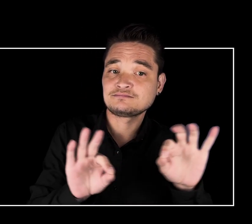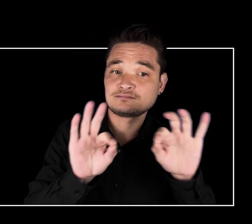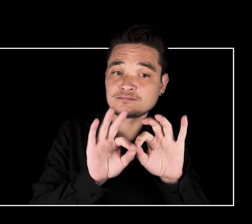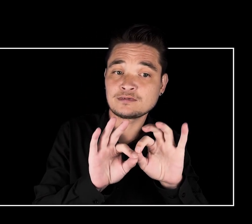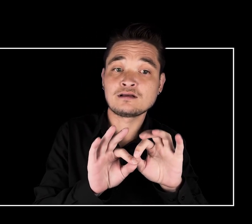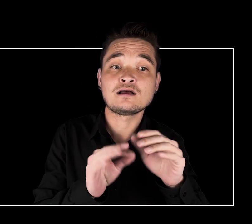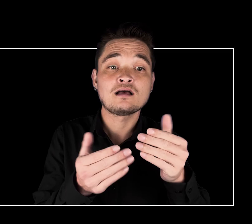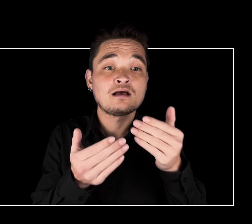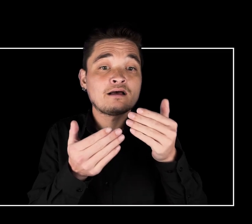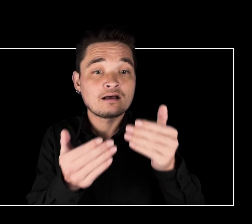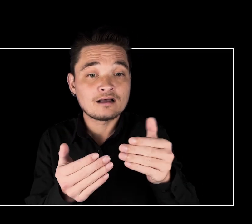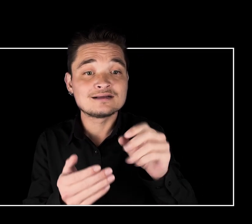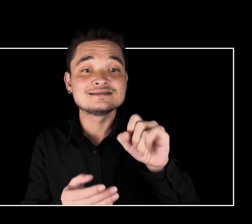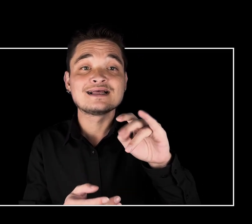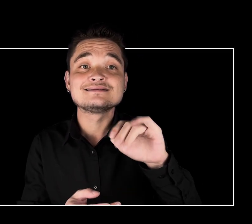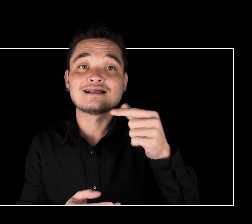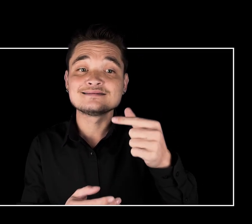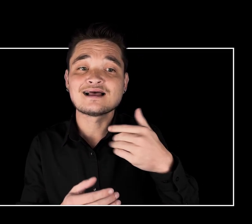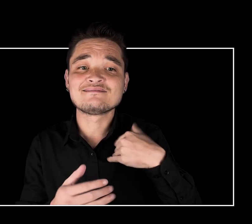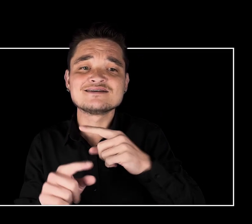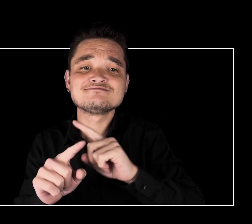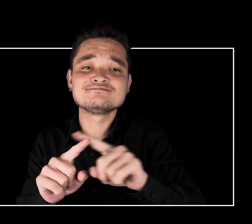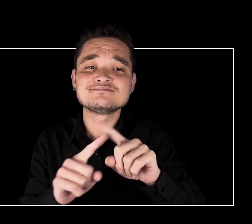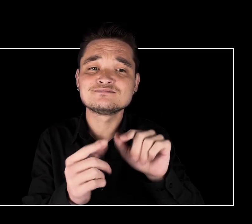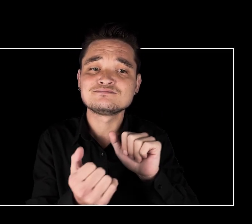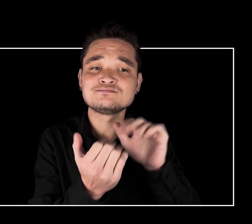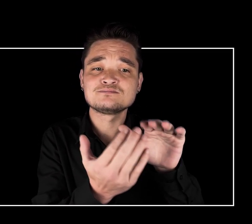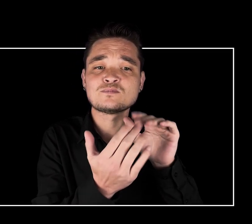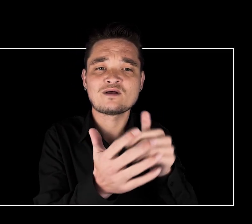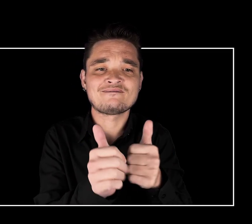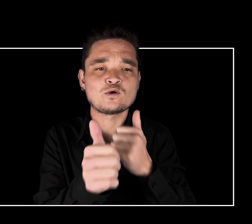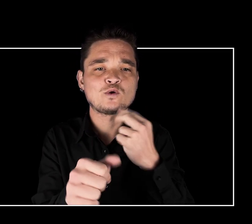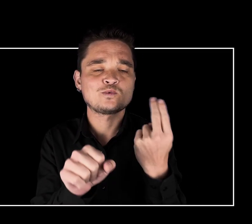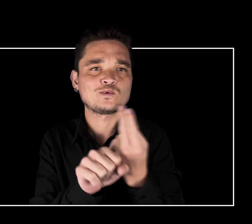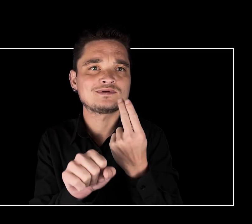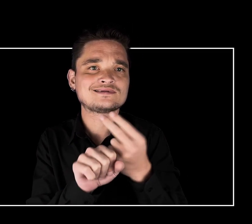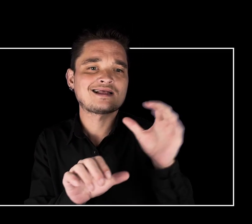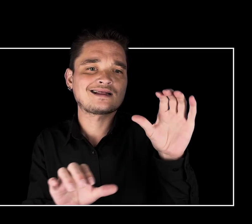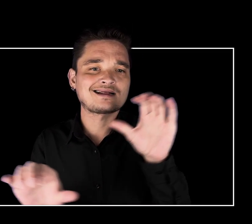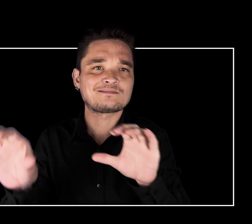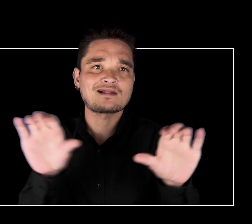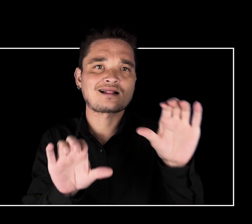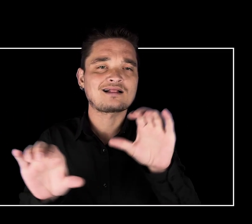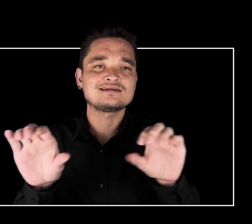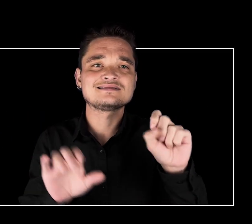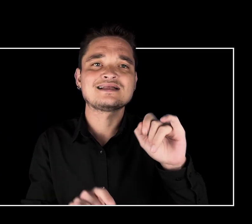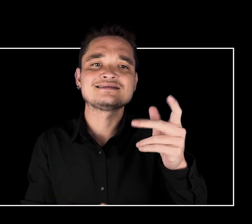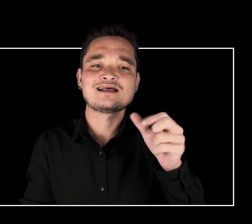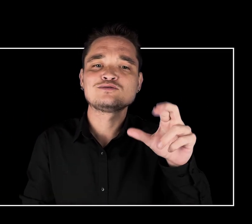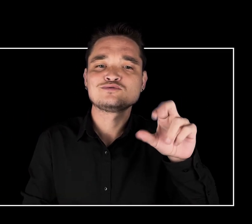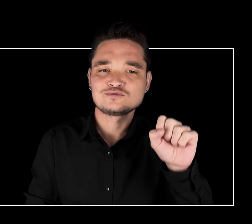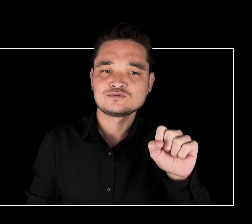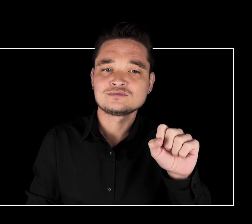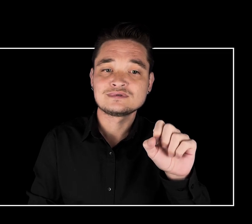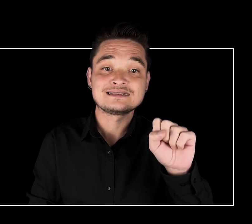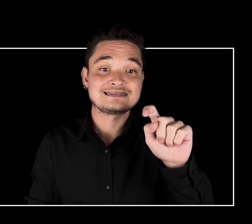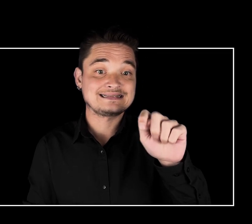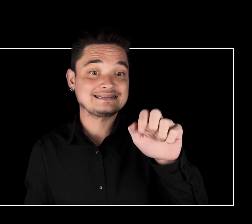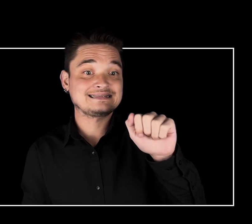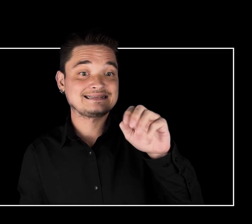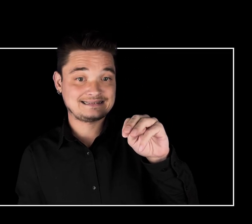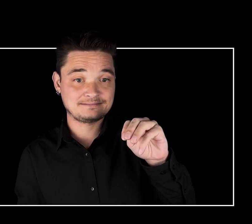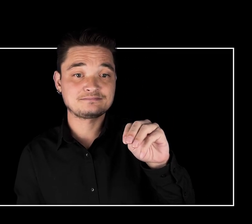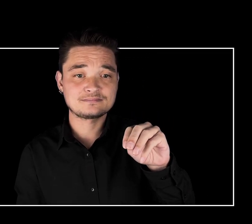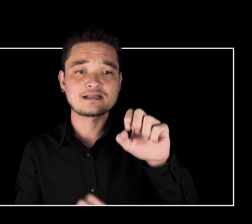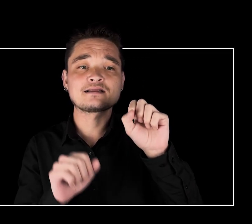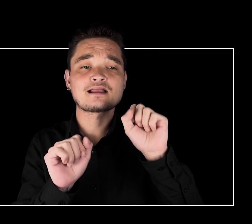Choose sanitizing devices when possible to avoid having to use chemical sanitizers. Steam can sanitize